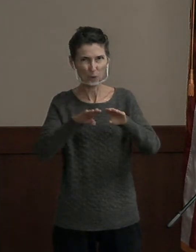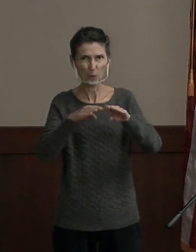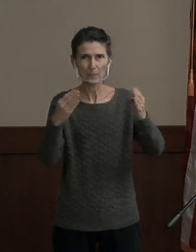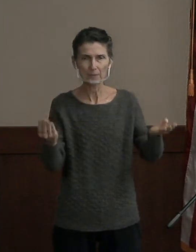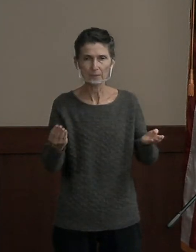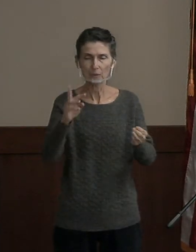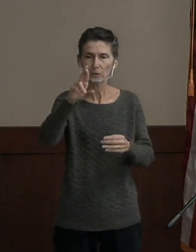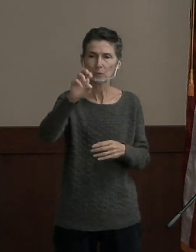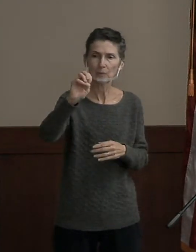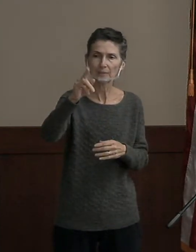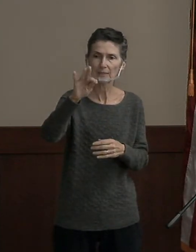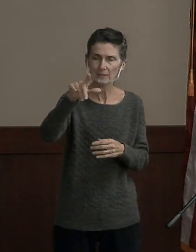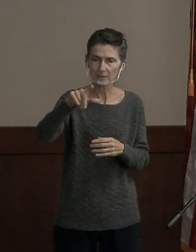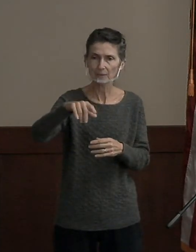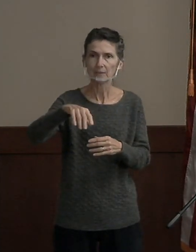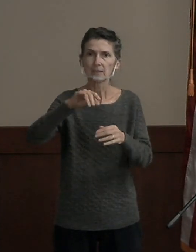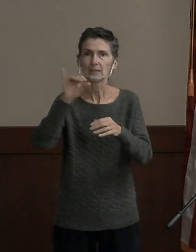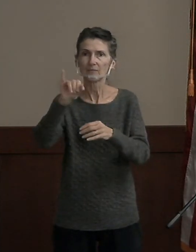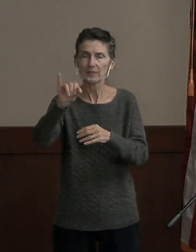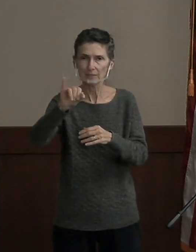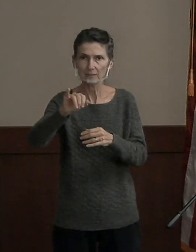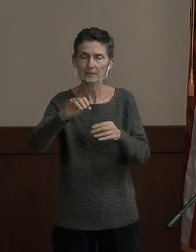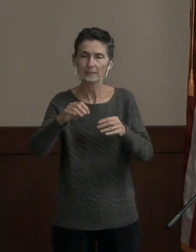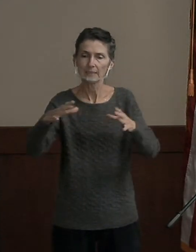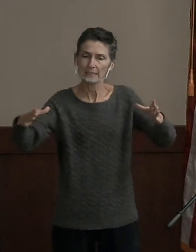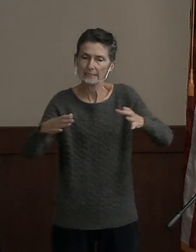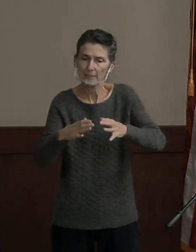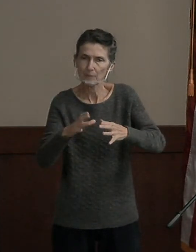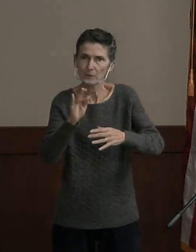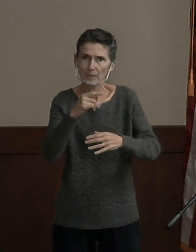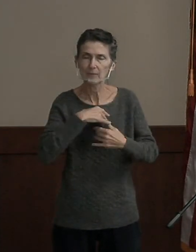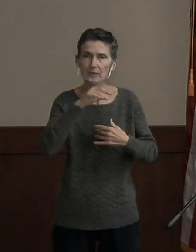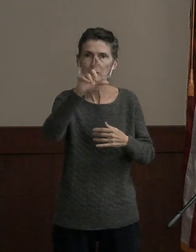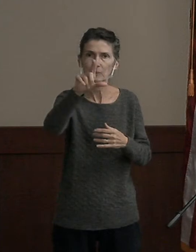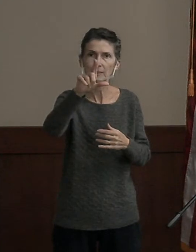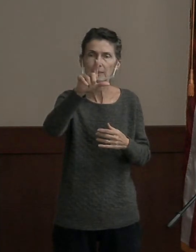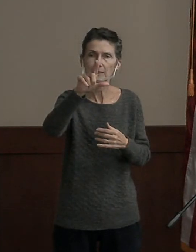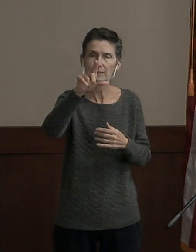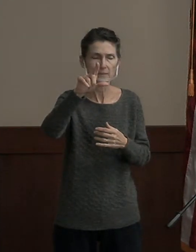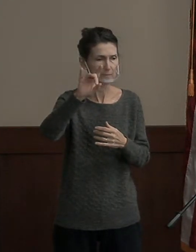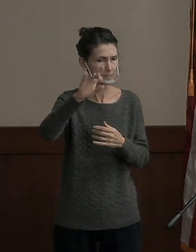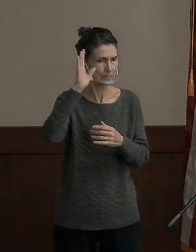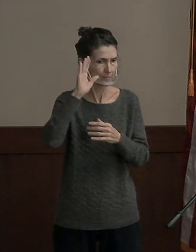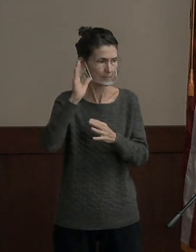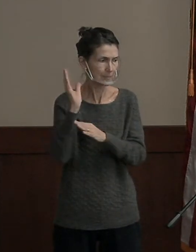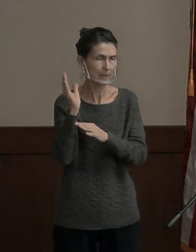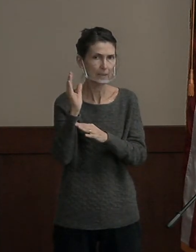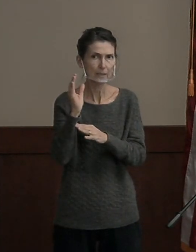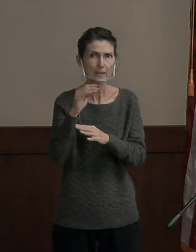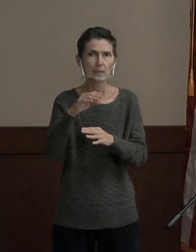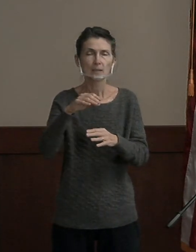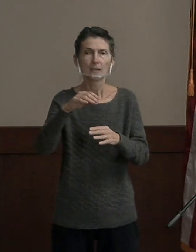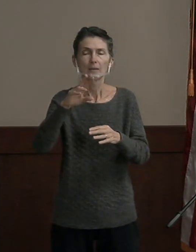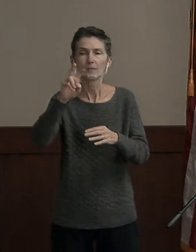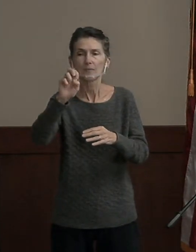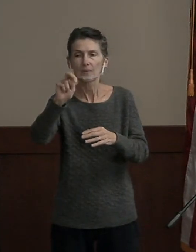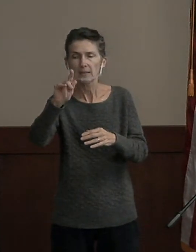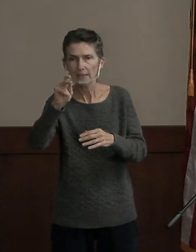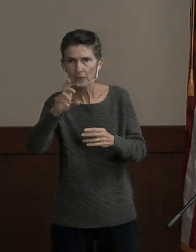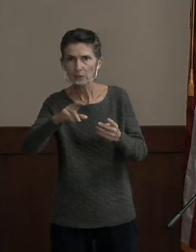Regional Infectious Containment Unit, which is a 20-bed negative pressure and ventilator capable unit.